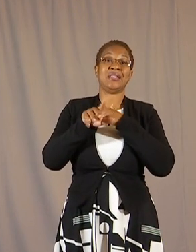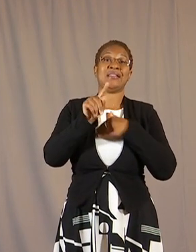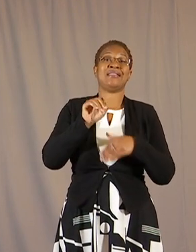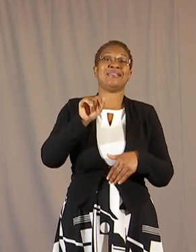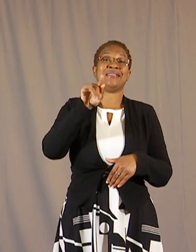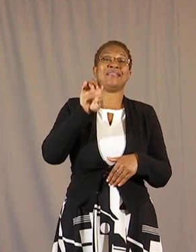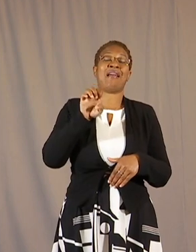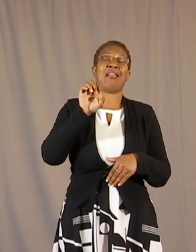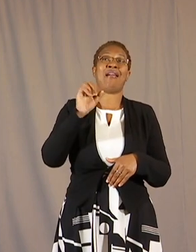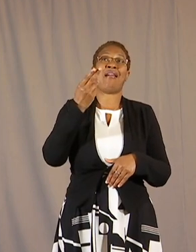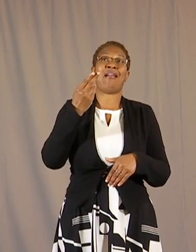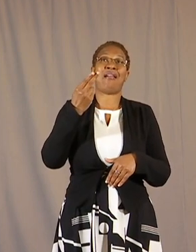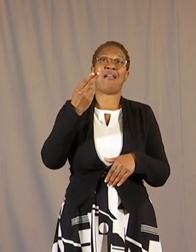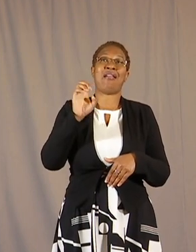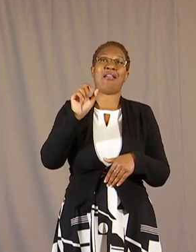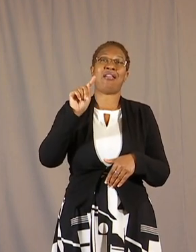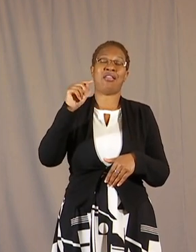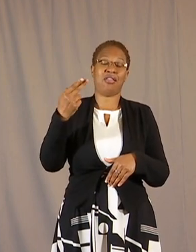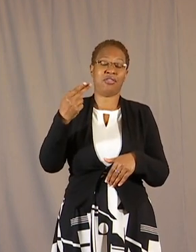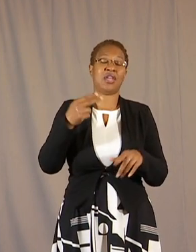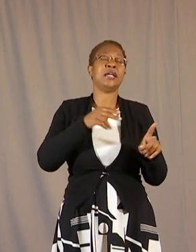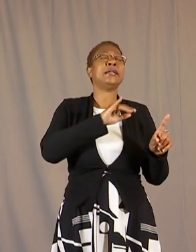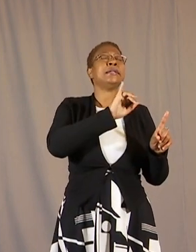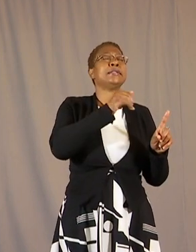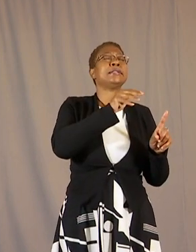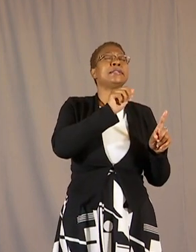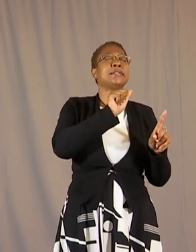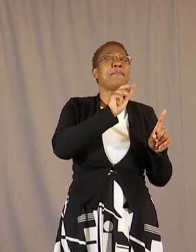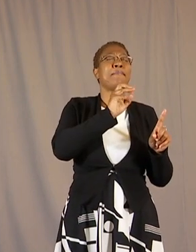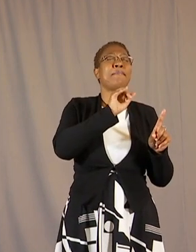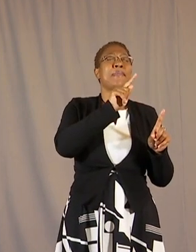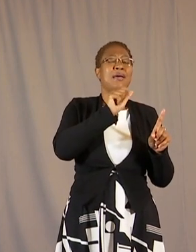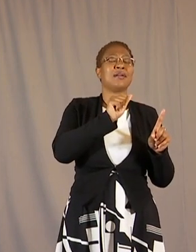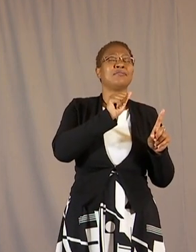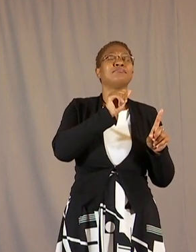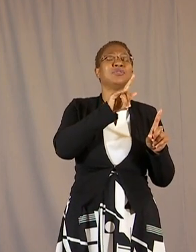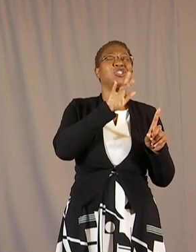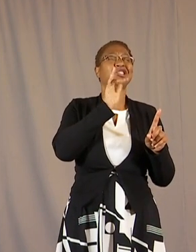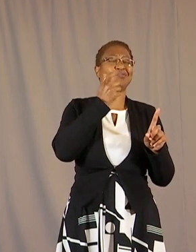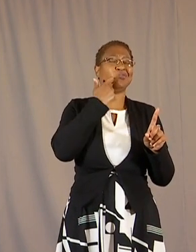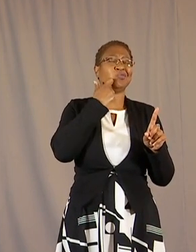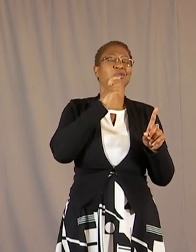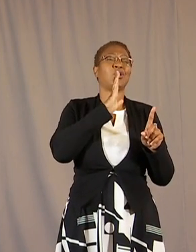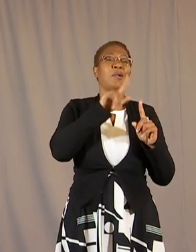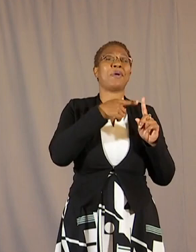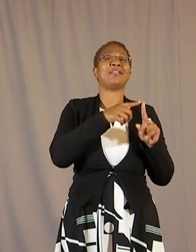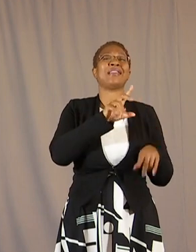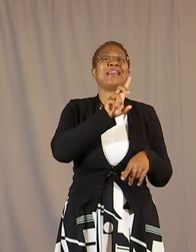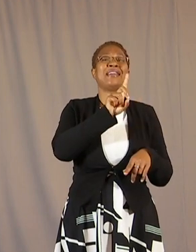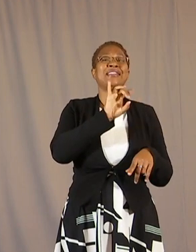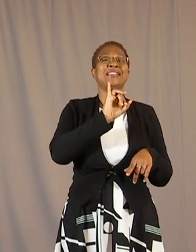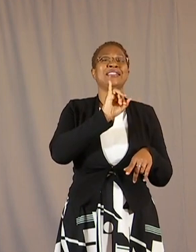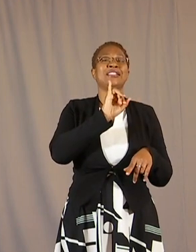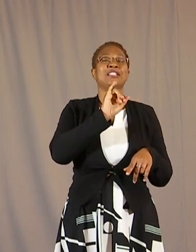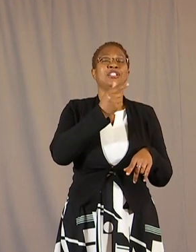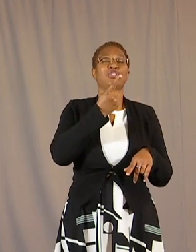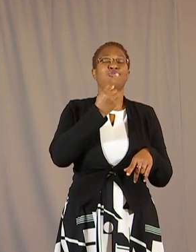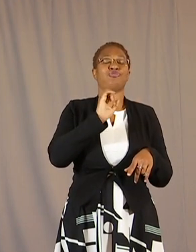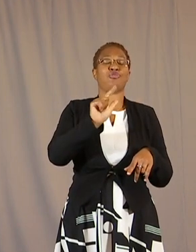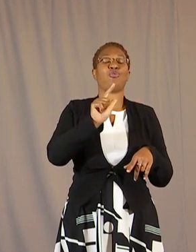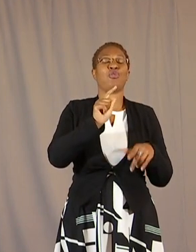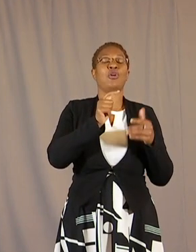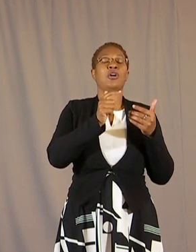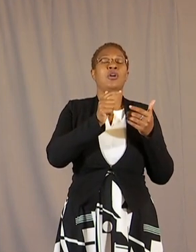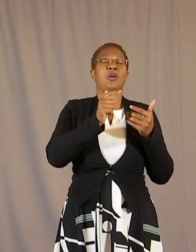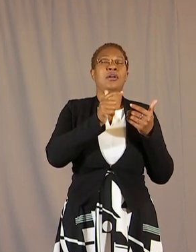telehealth. Jametta talked about the digital divide. I would like to just highlight briefly language access,